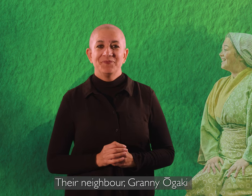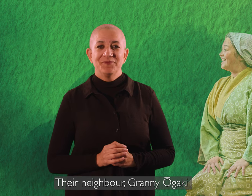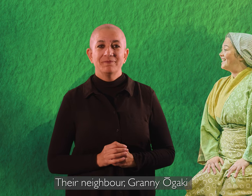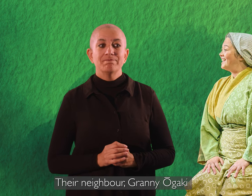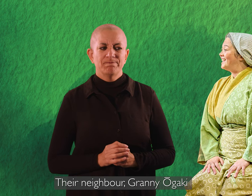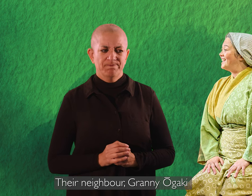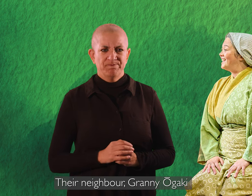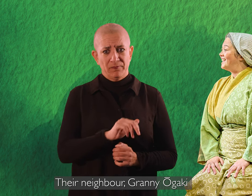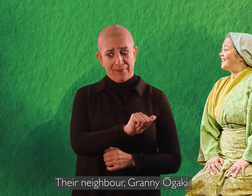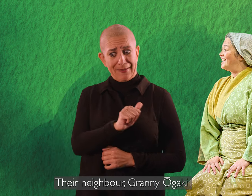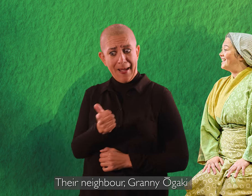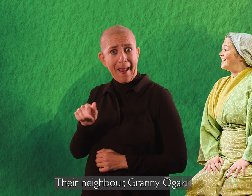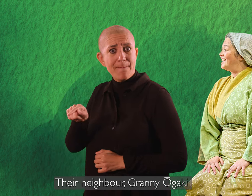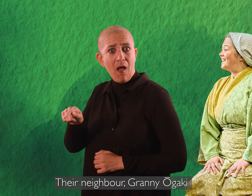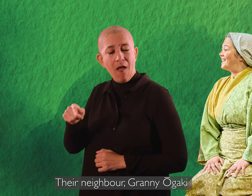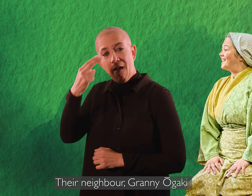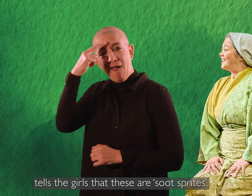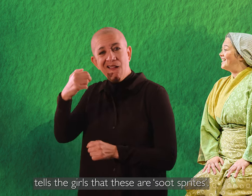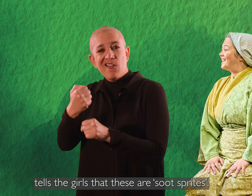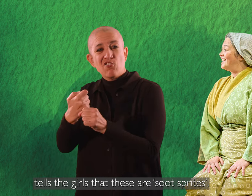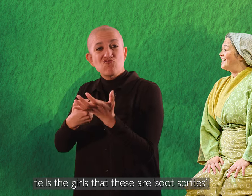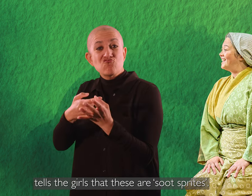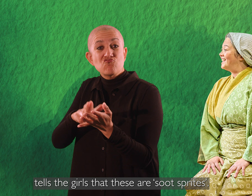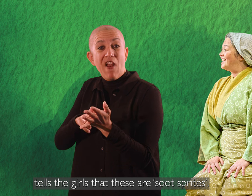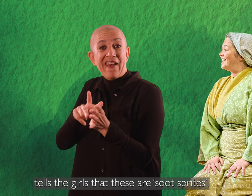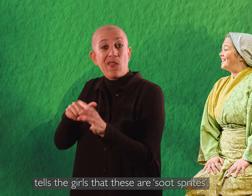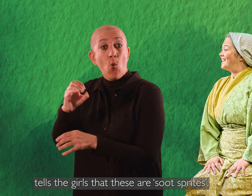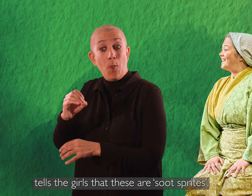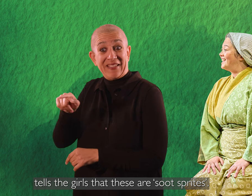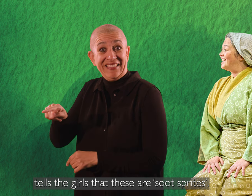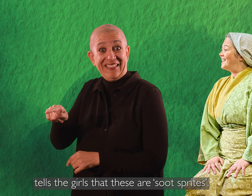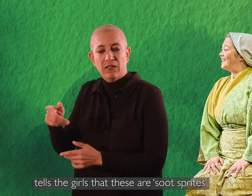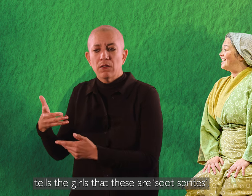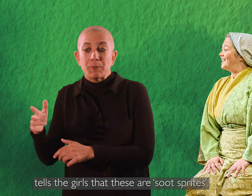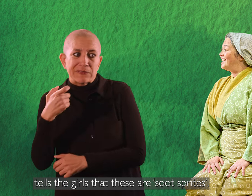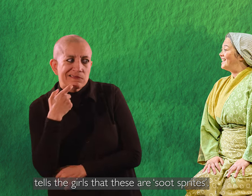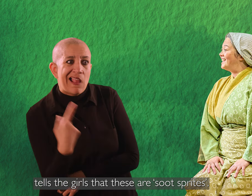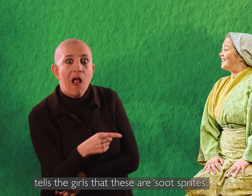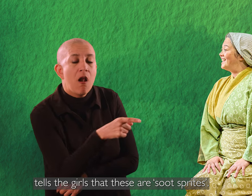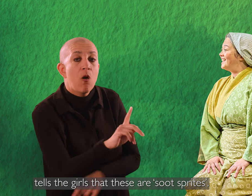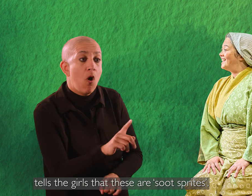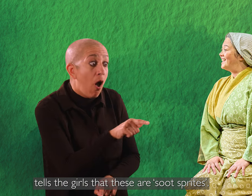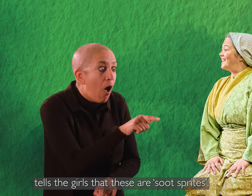Their neighbour, Granny Orgiki, tells the girls that these are soot sprites.